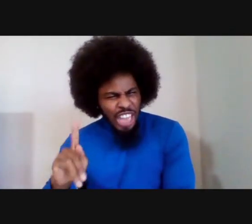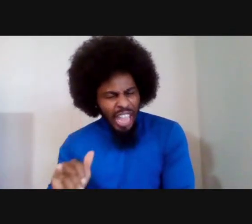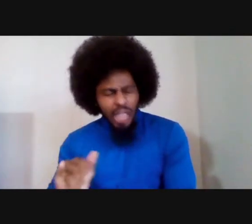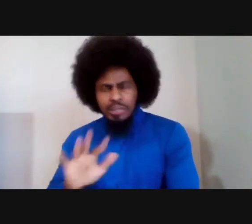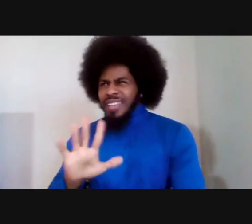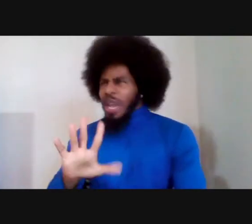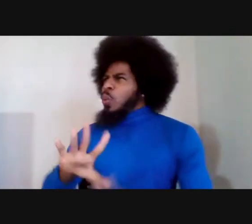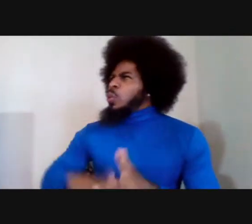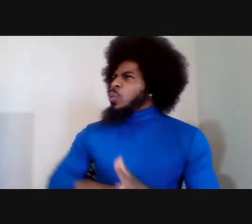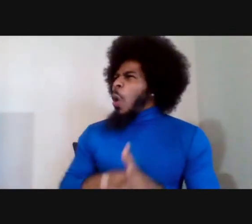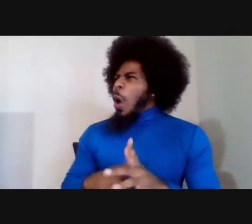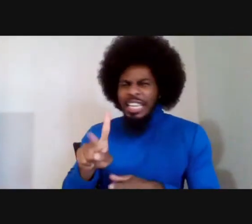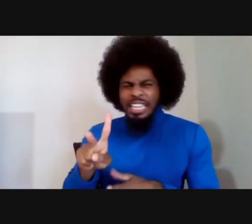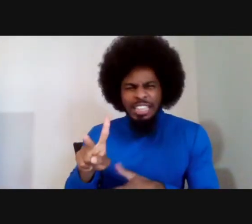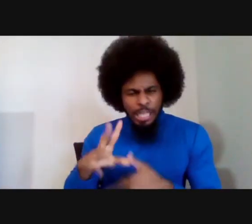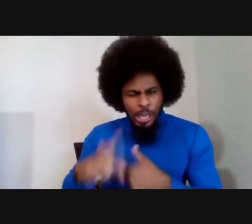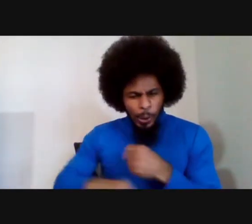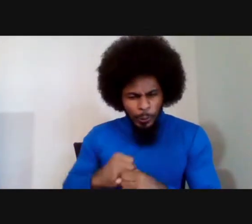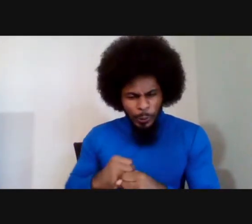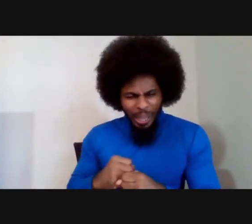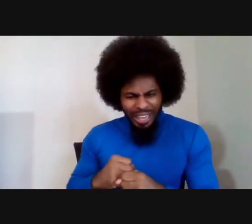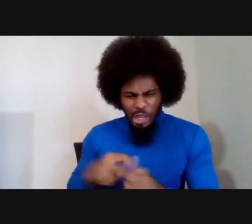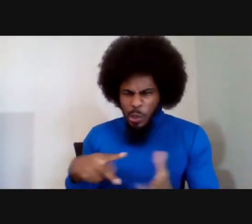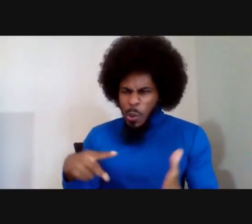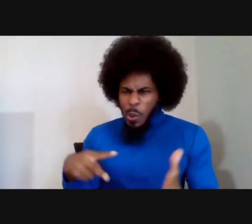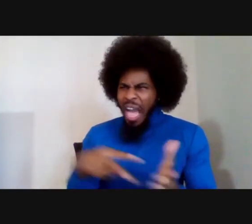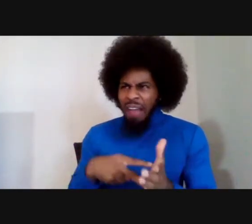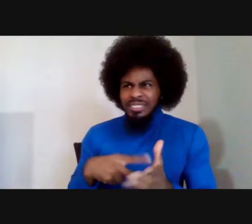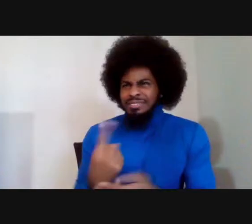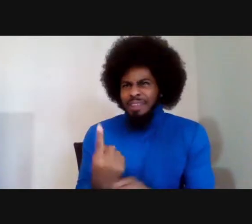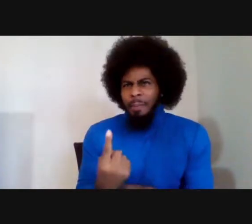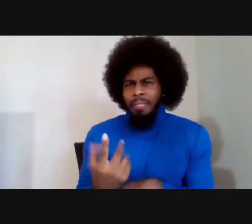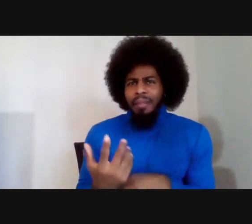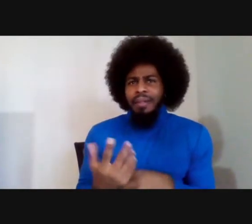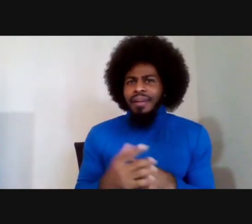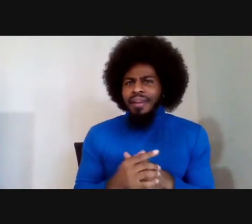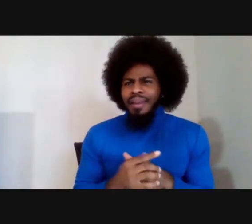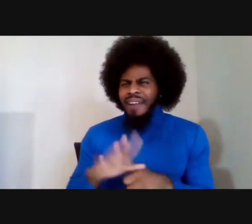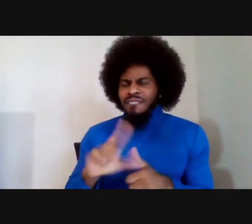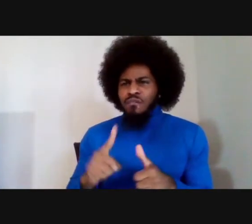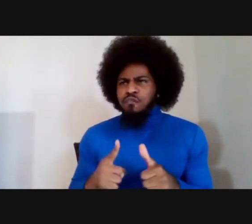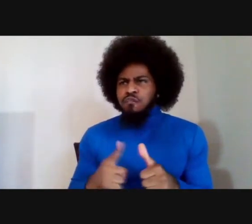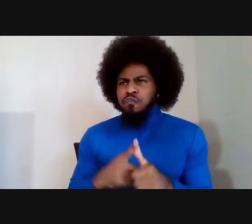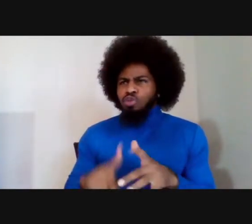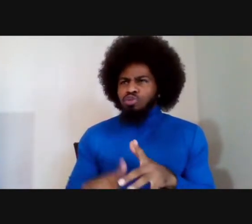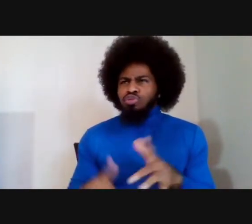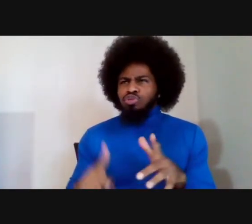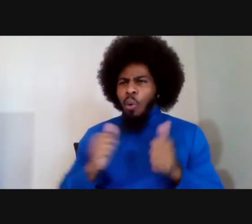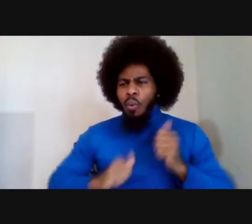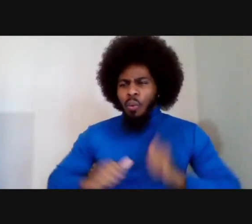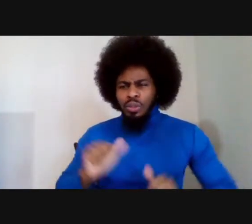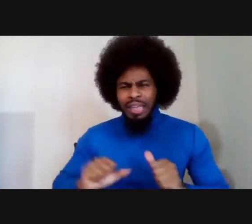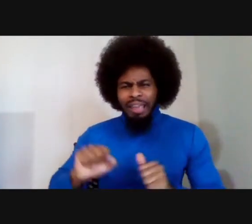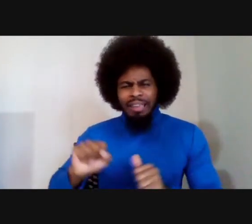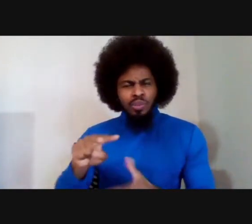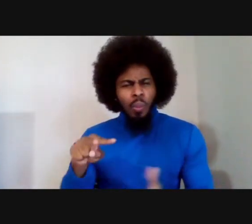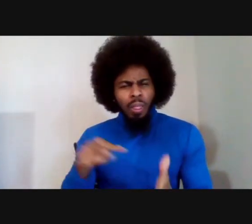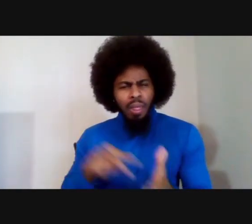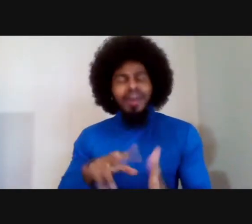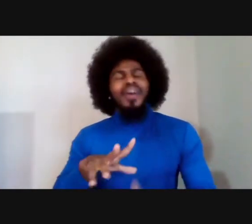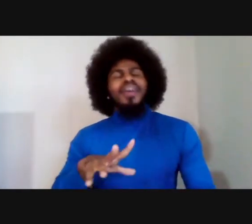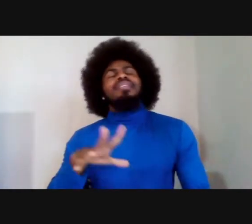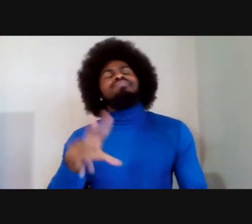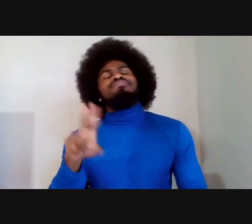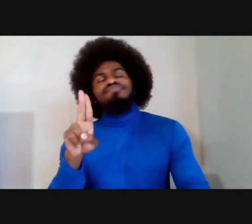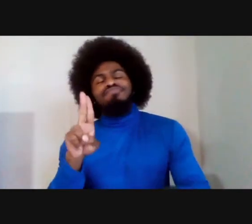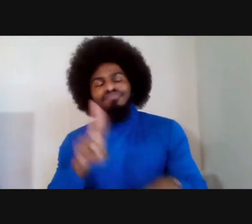got here in September, our first show was in December. Of course, because your name is Adia Whitaker. Yeah. All right, then maybe think about it